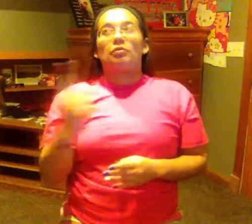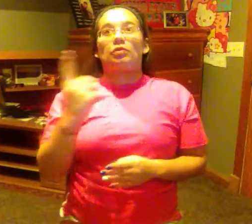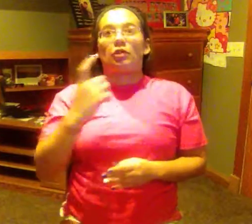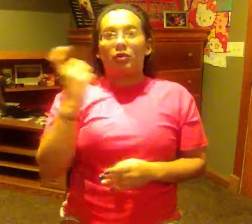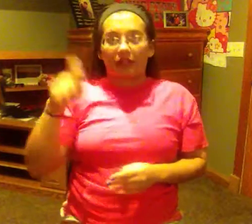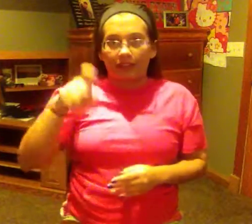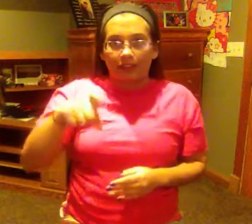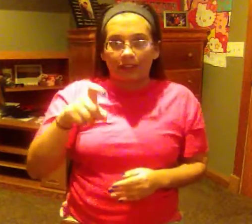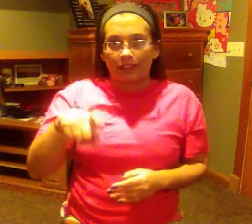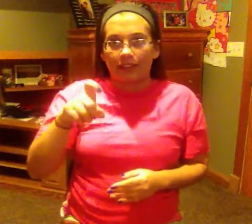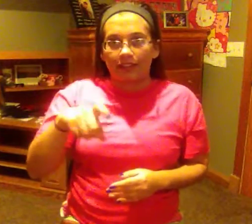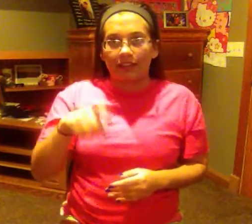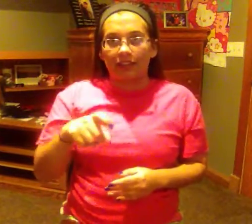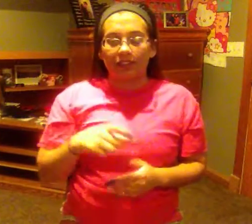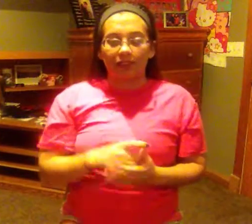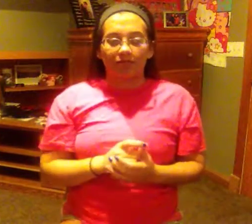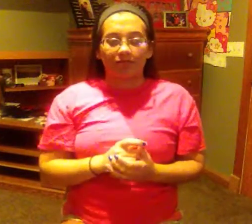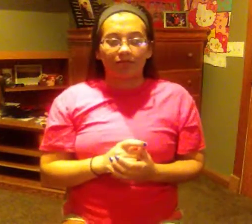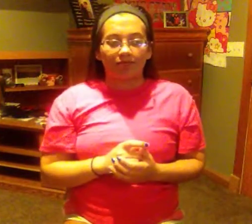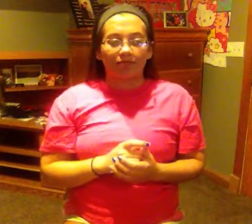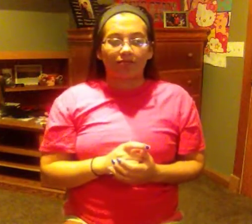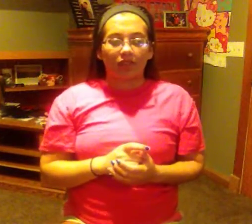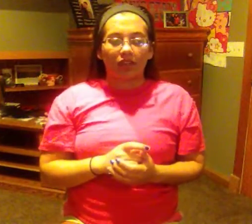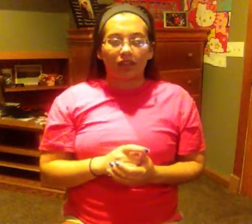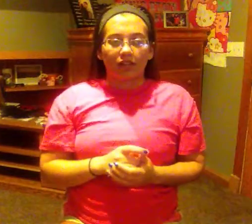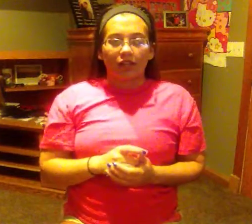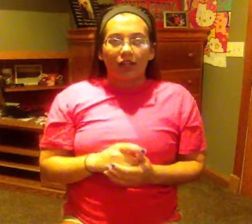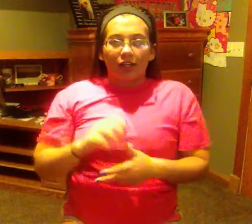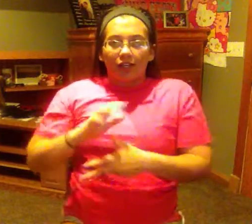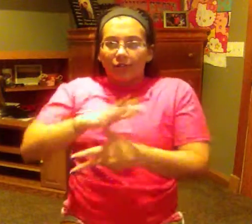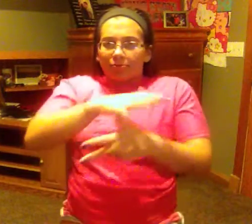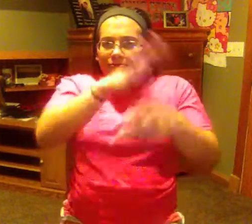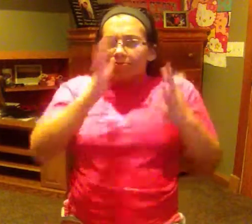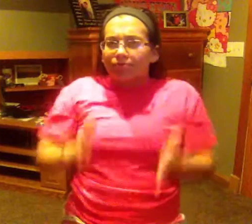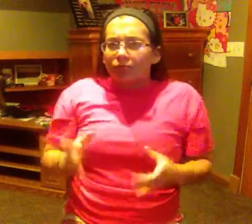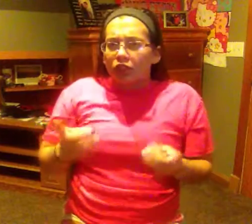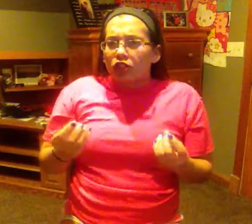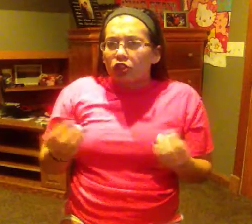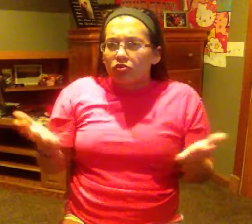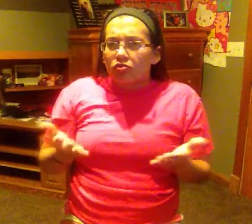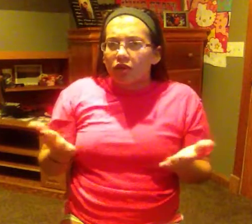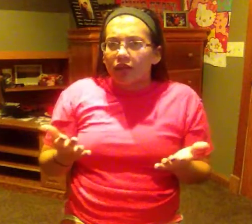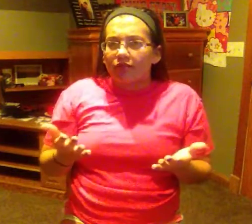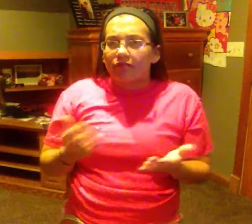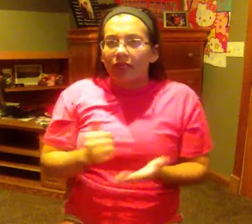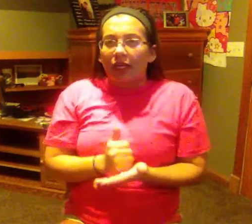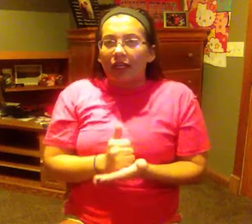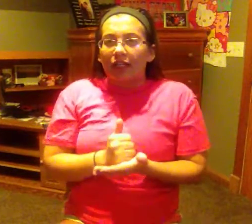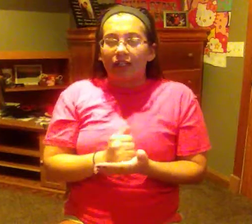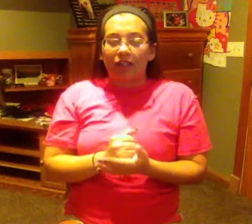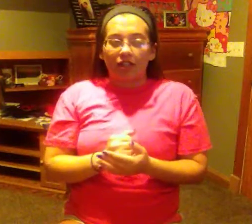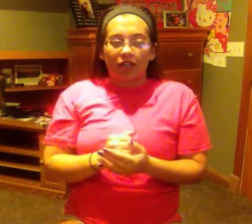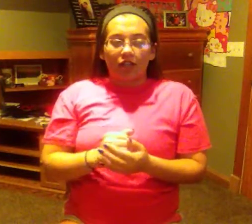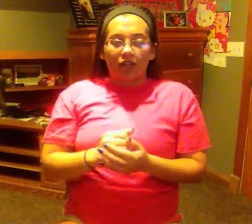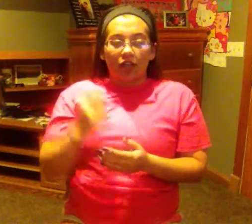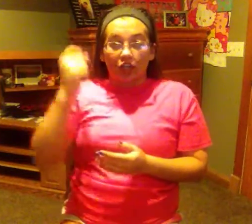condition, perform combat maneuvers, and maintain control of the aircraft, even in the most stressful situations. Many